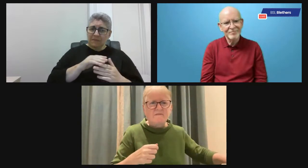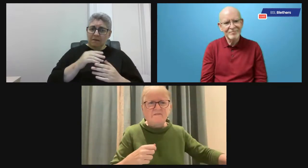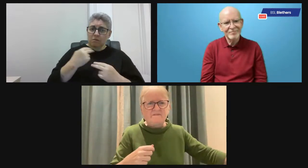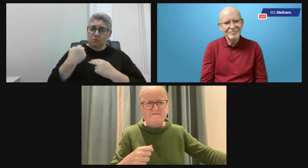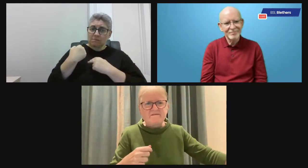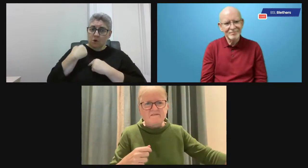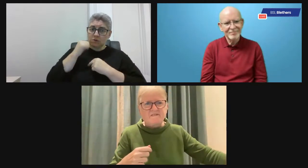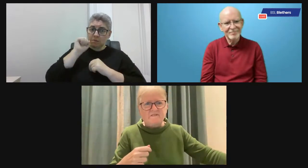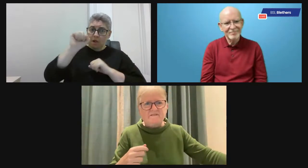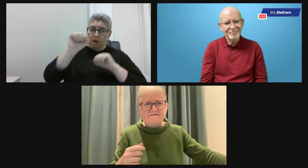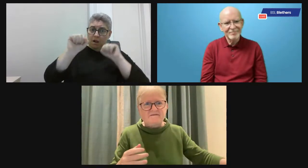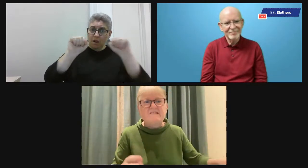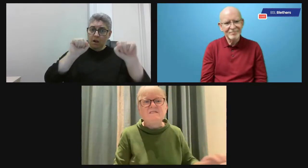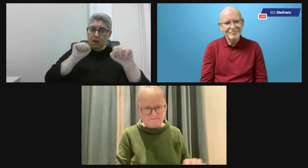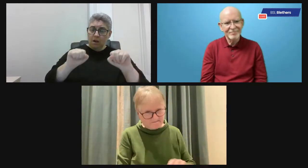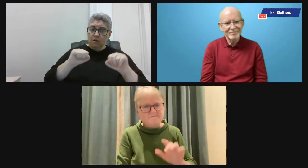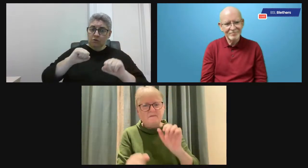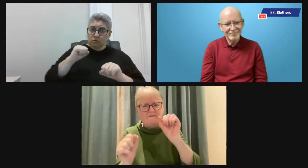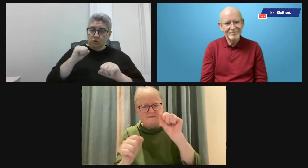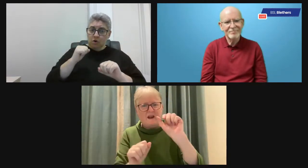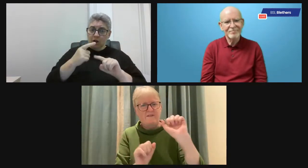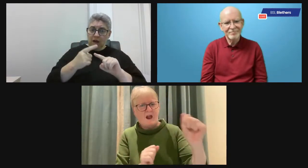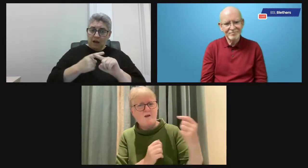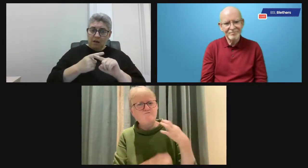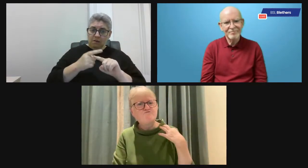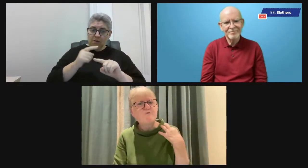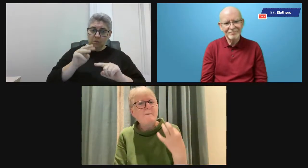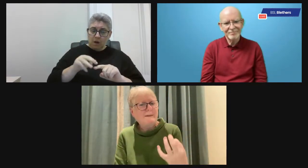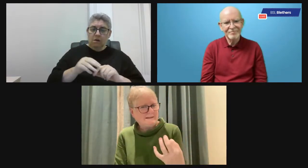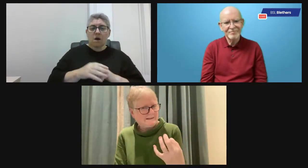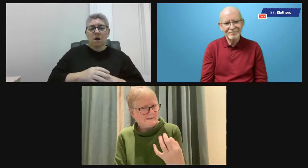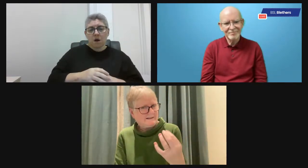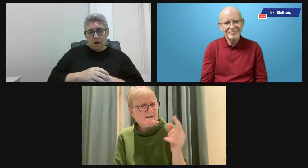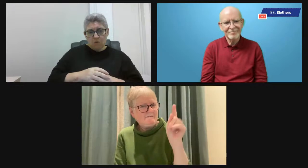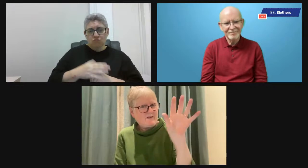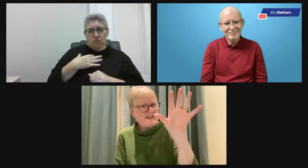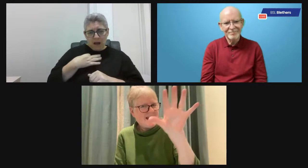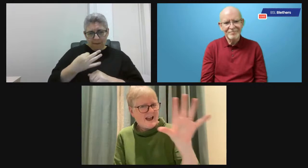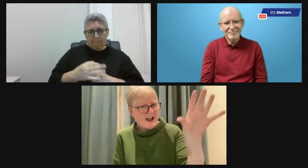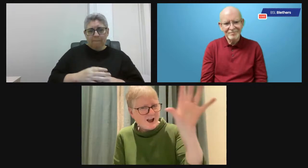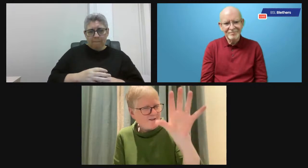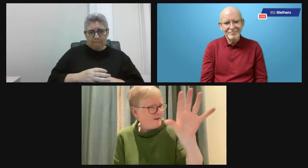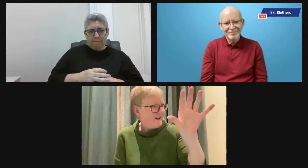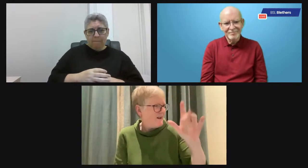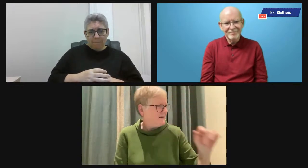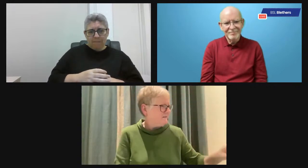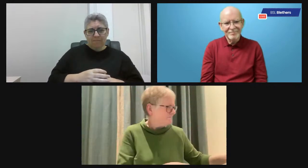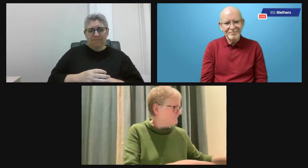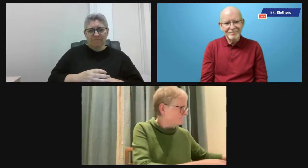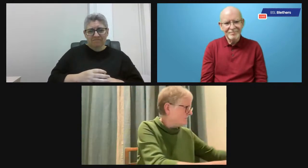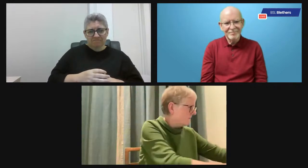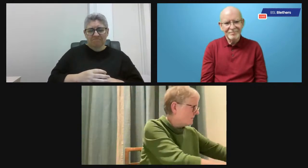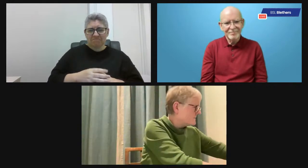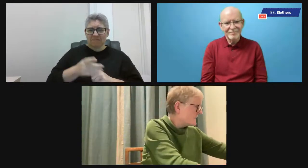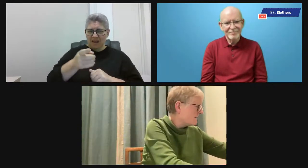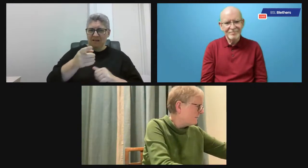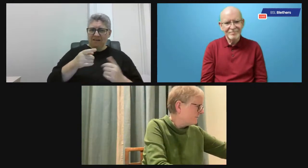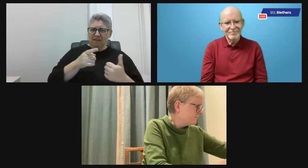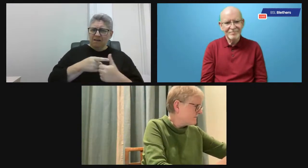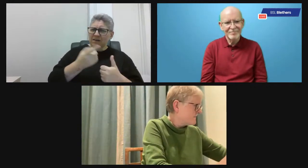take you back to the map when we had all these faces of people? Were they reps? Yes, they